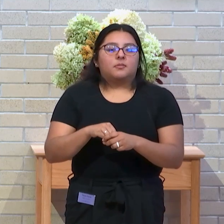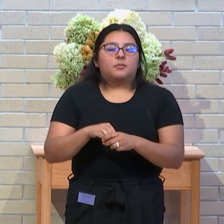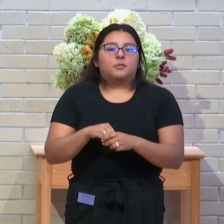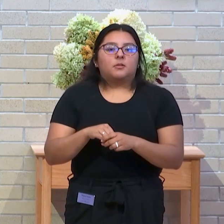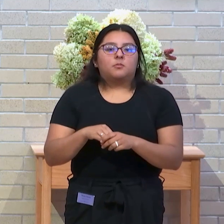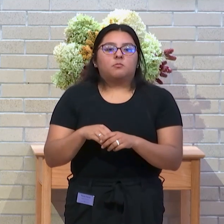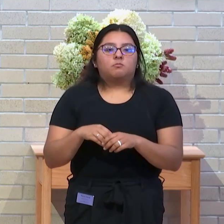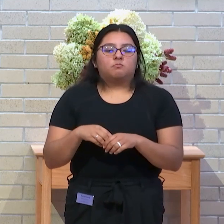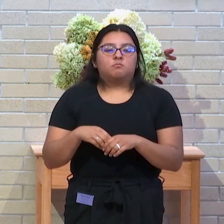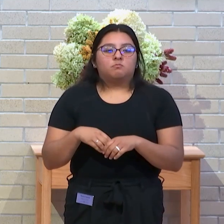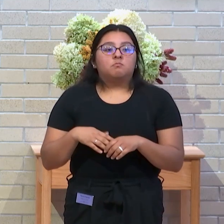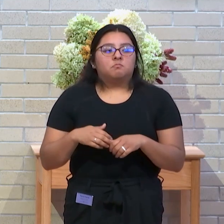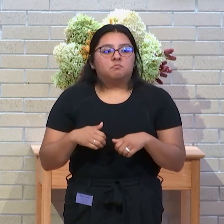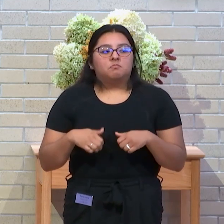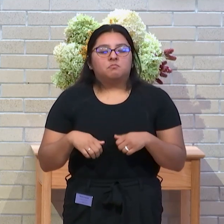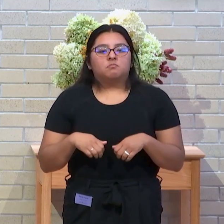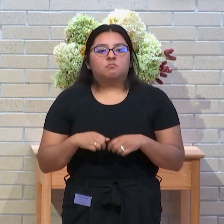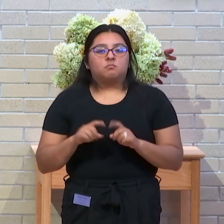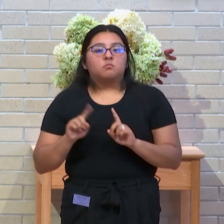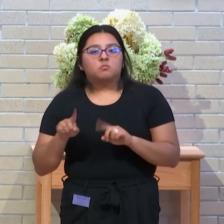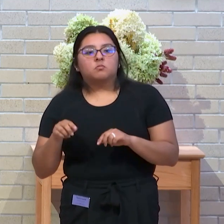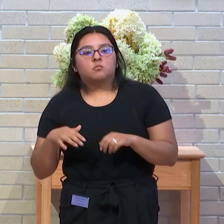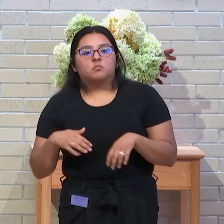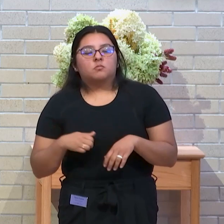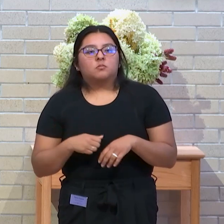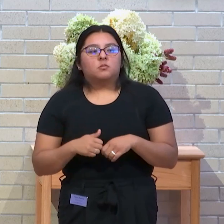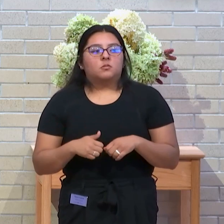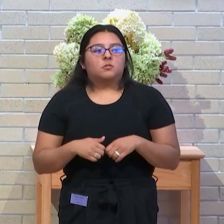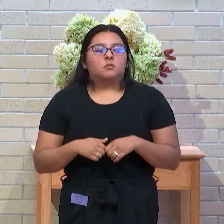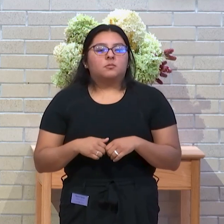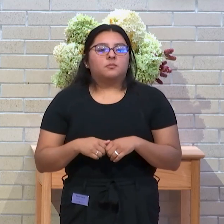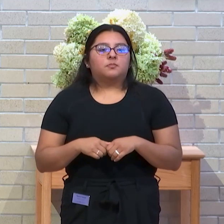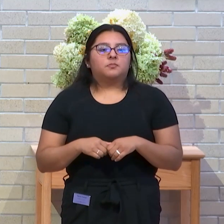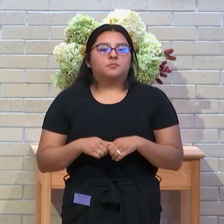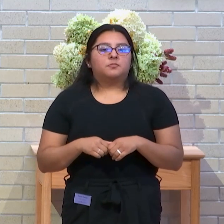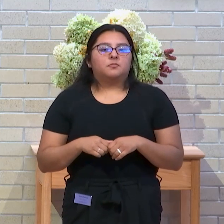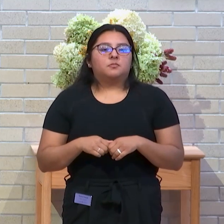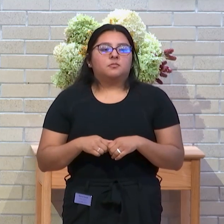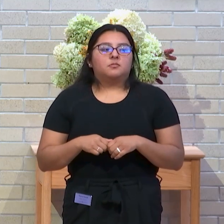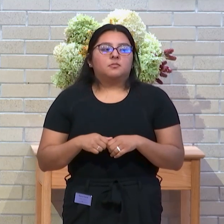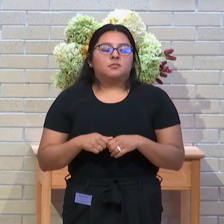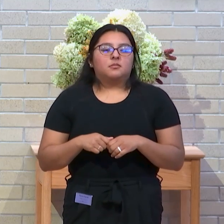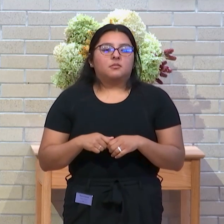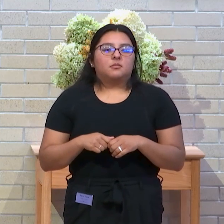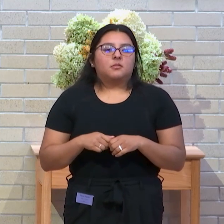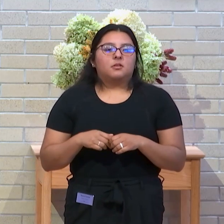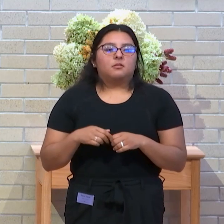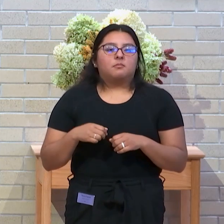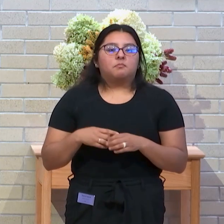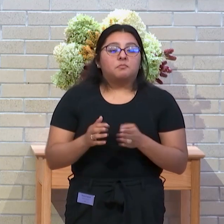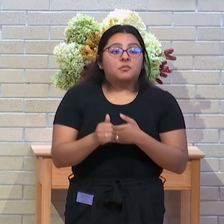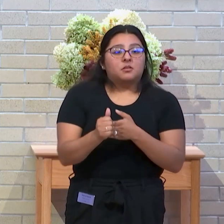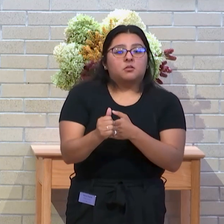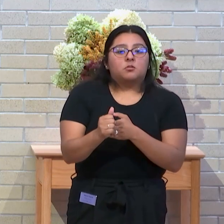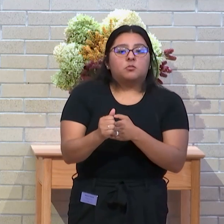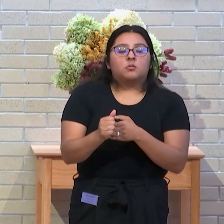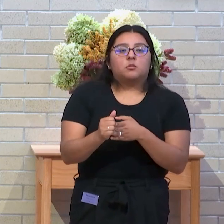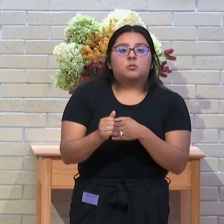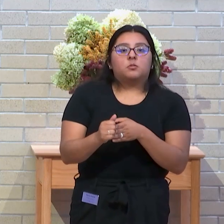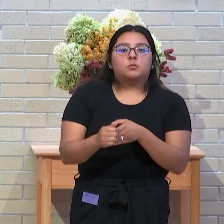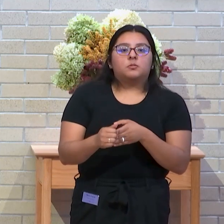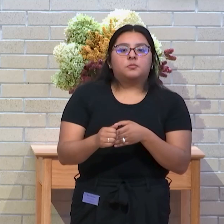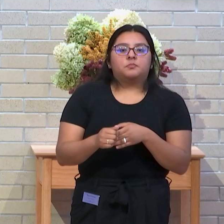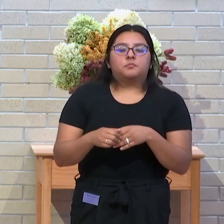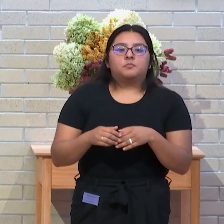to participate in such a unique ceremony. It is through the relationships my leaders had formed that allowed us to catch word of